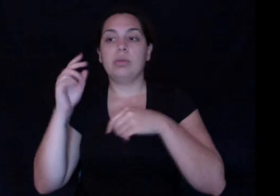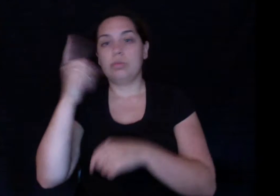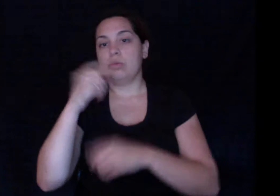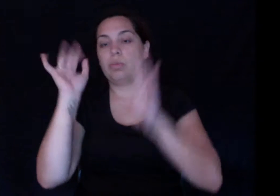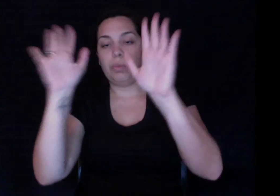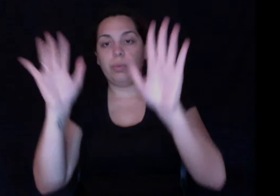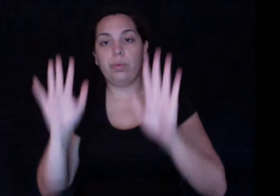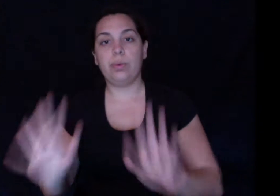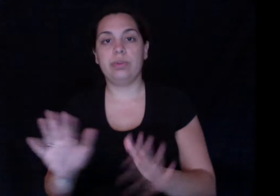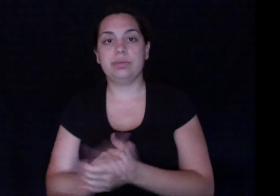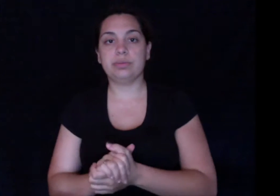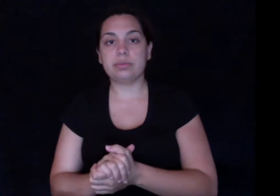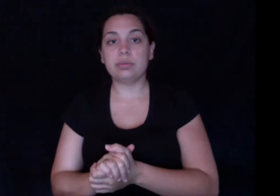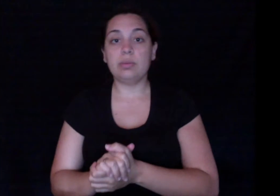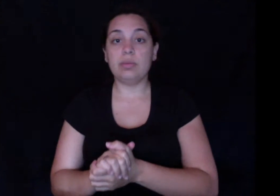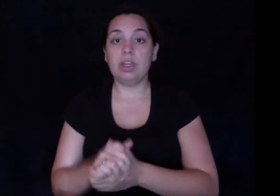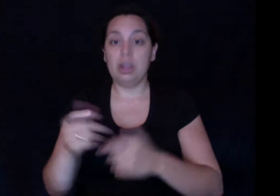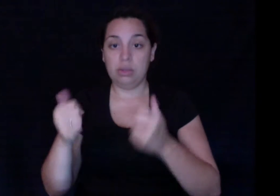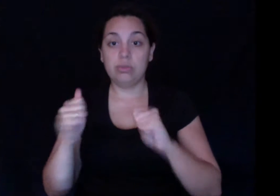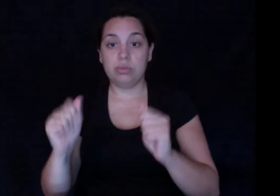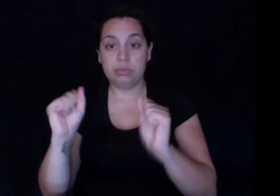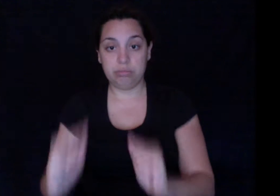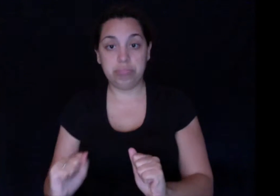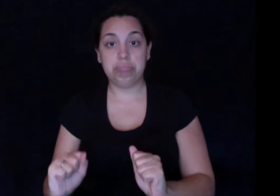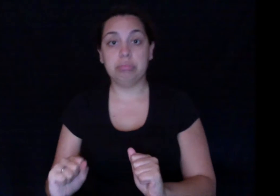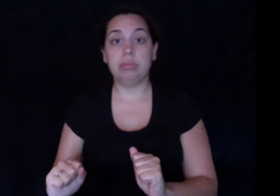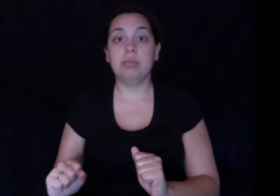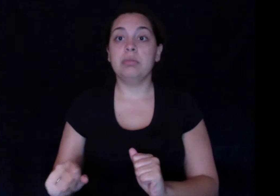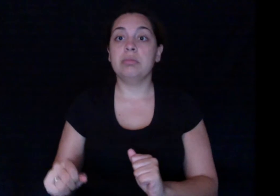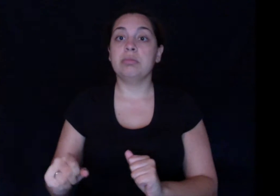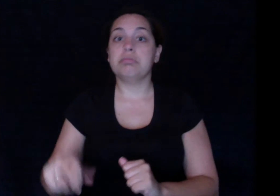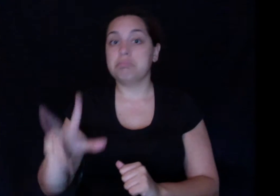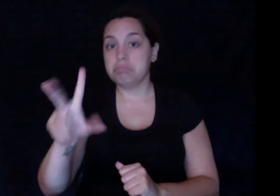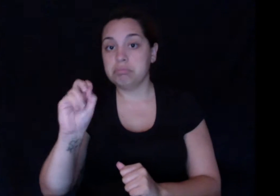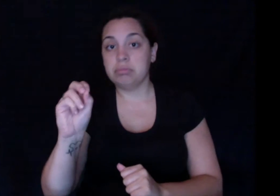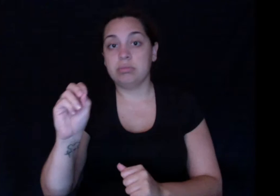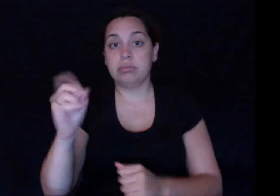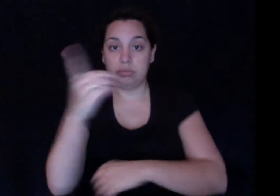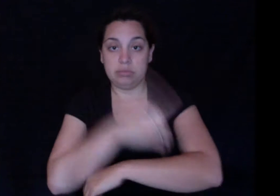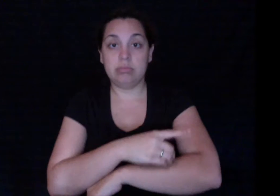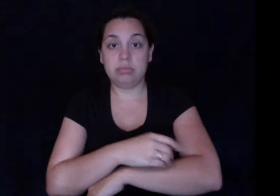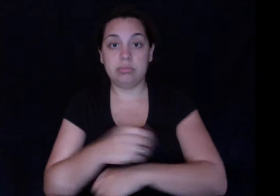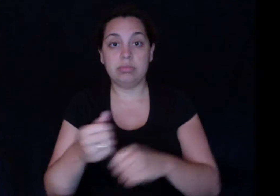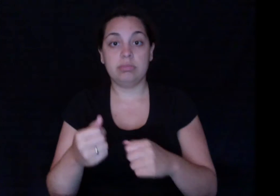the offer code UPVOTED at checkout. That's squarespace.com, offer code UPVOTED.